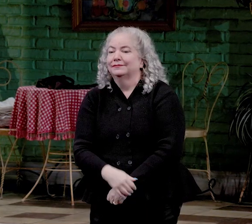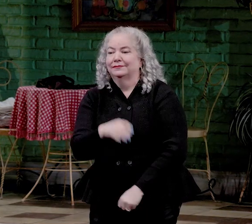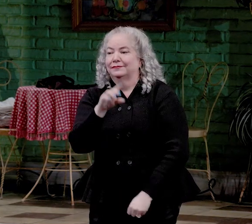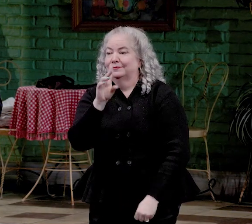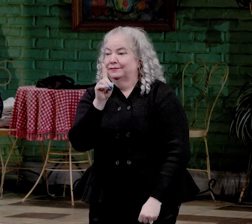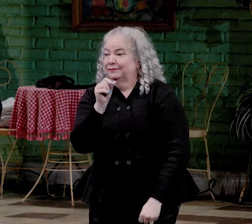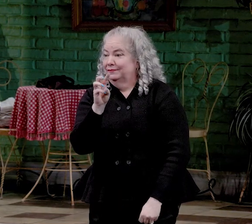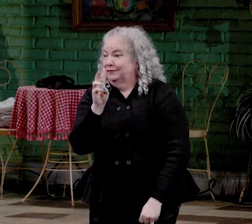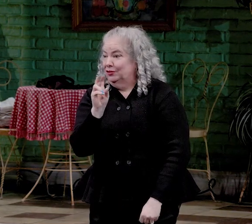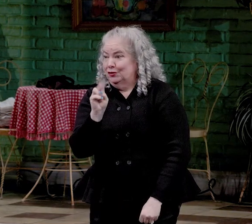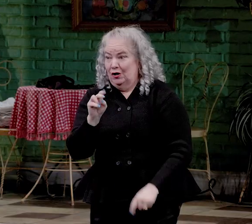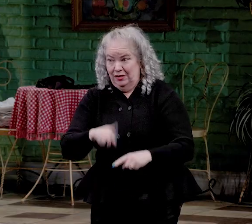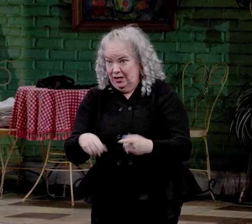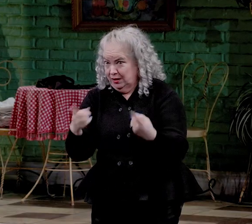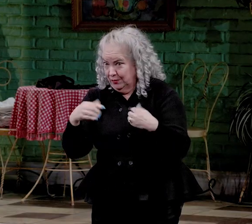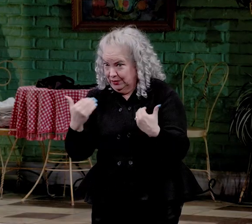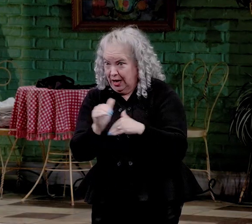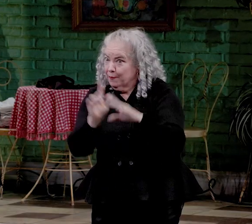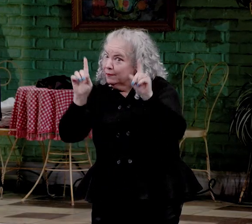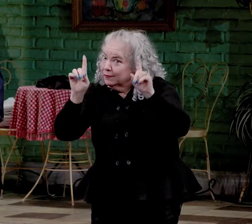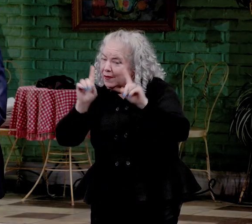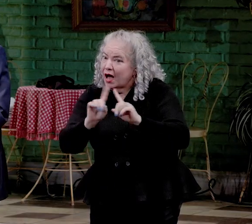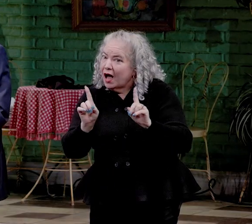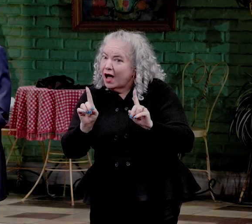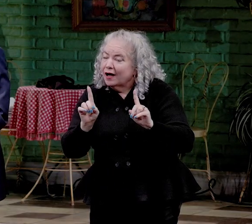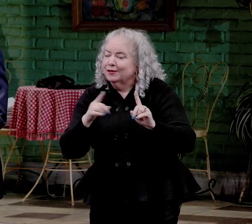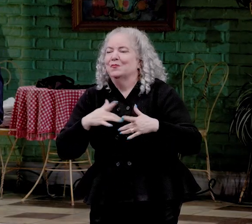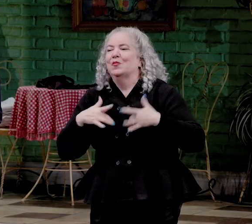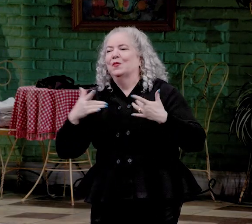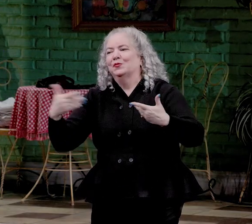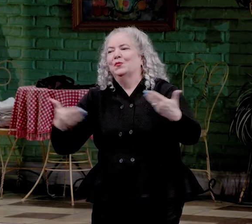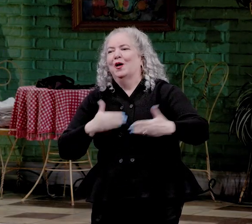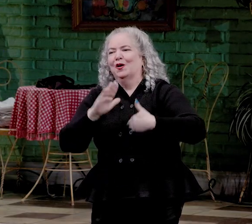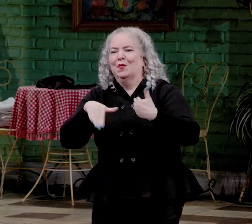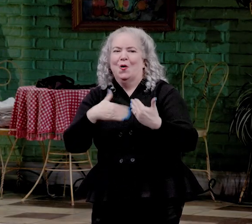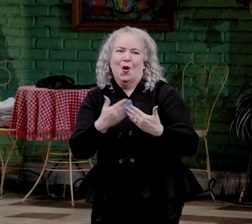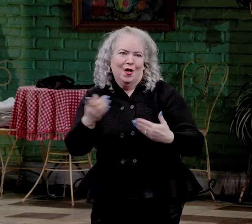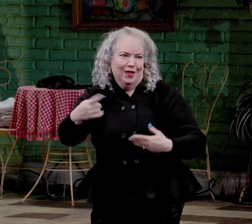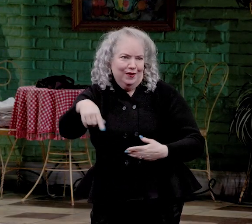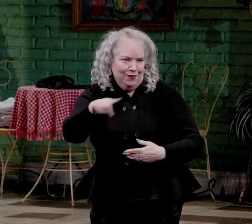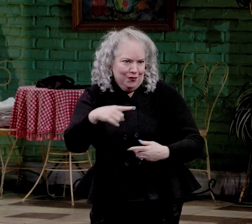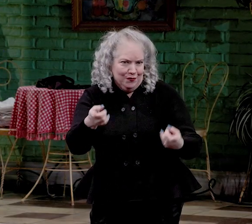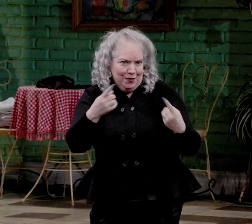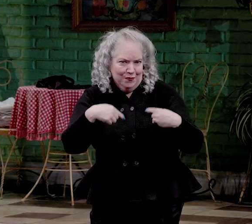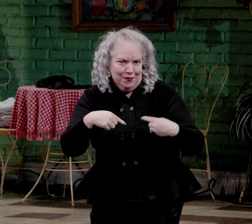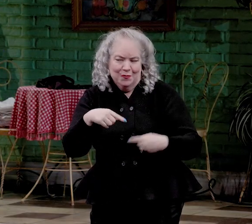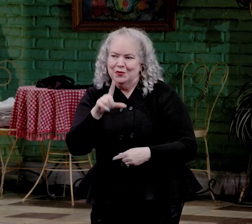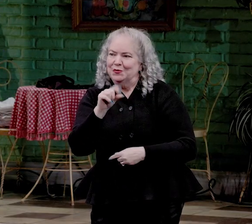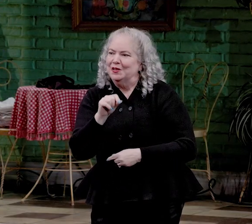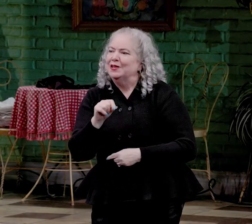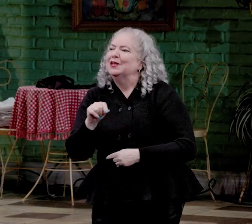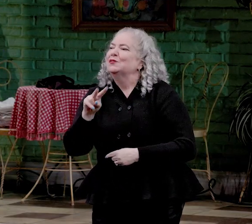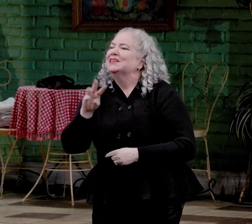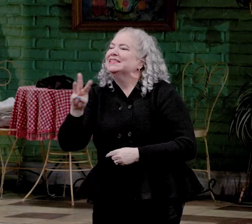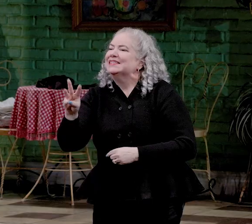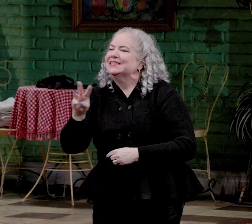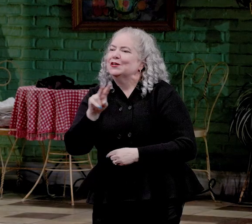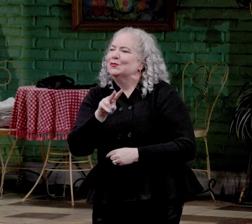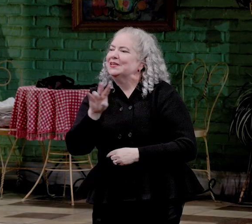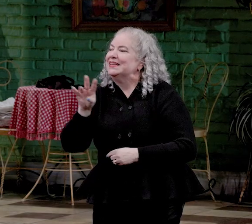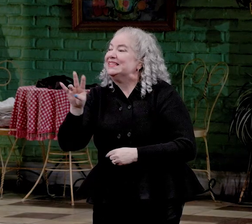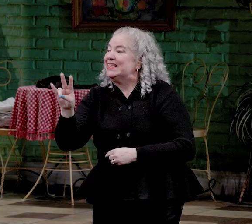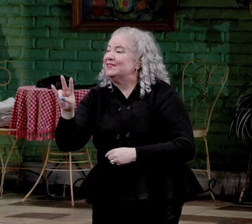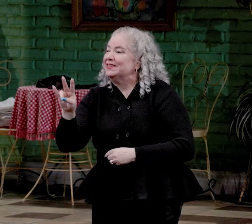Dawn is not able to be with us this evening. However, I'm thrilled to welcome all who are here from our 2026-27 season